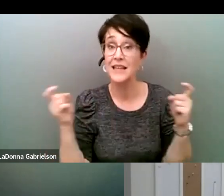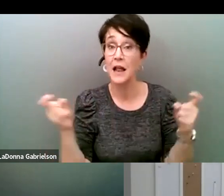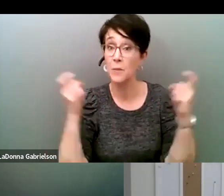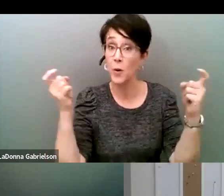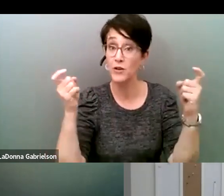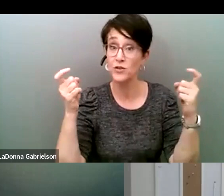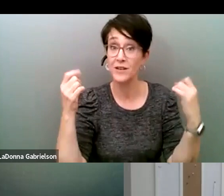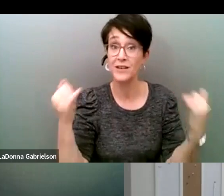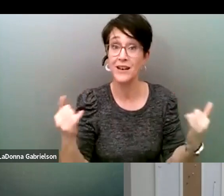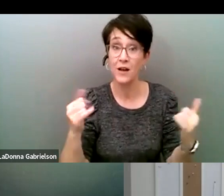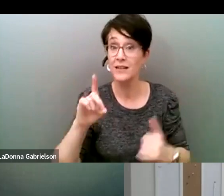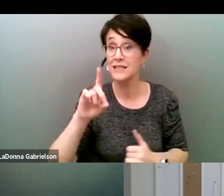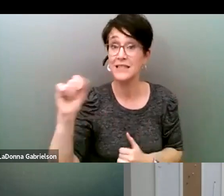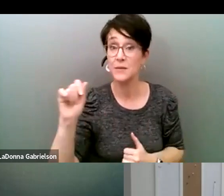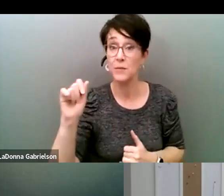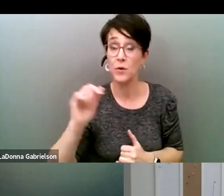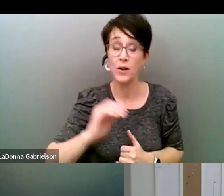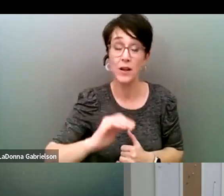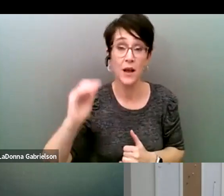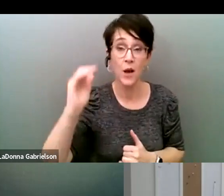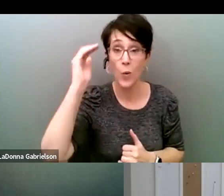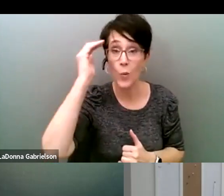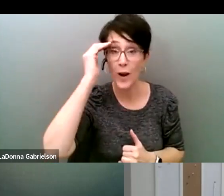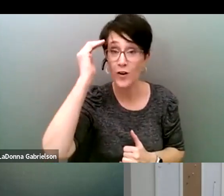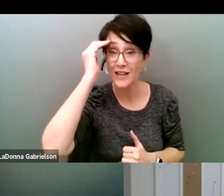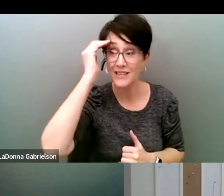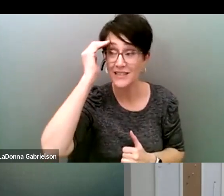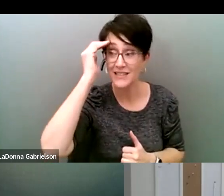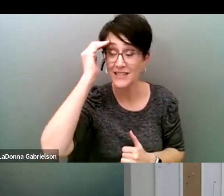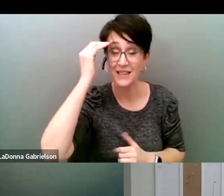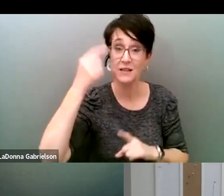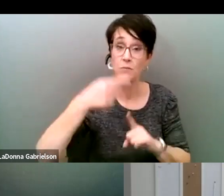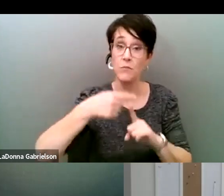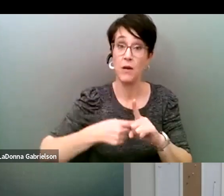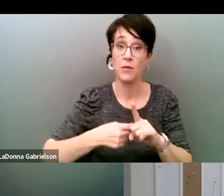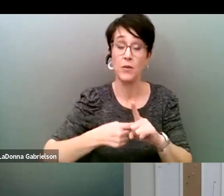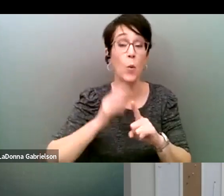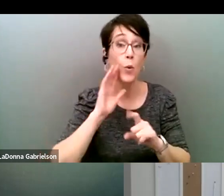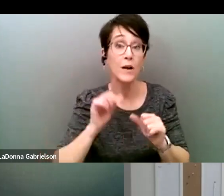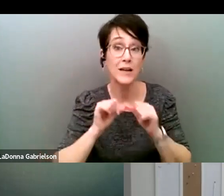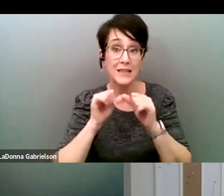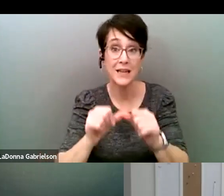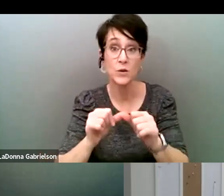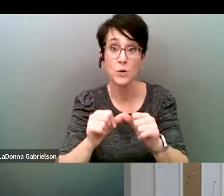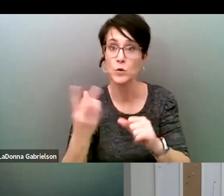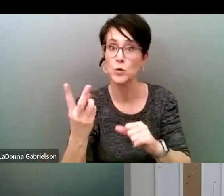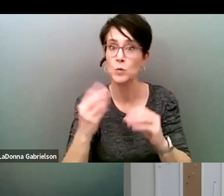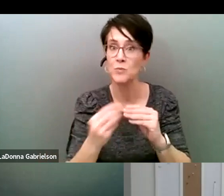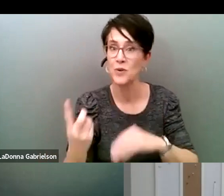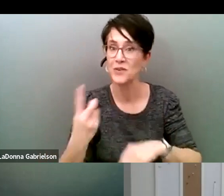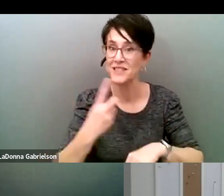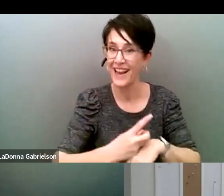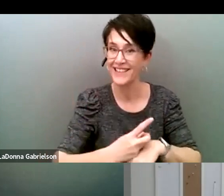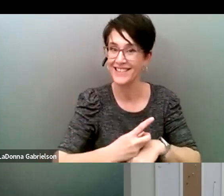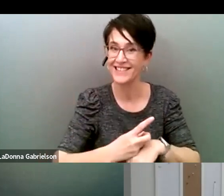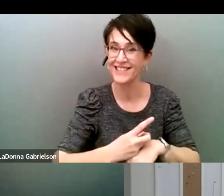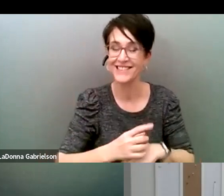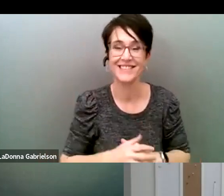Disability Employment Awareness Month continues for 2 more days.